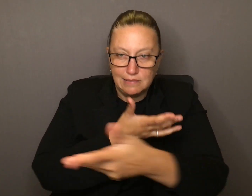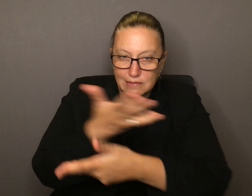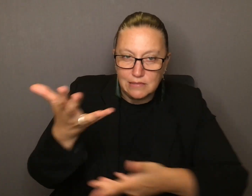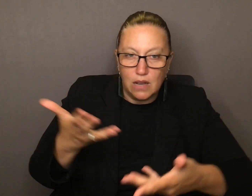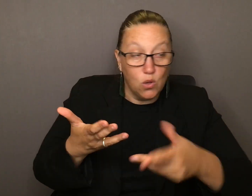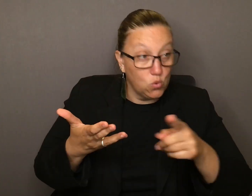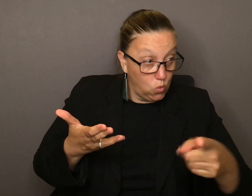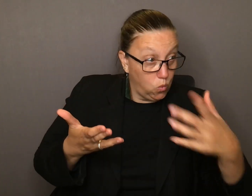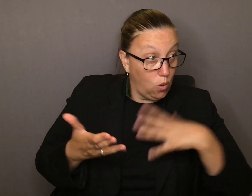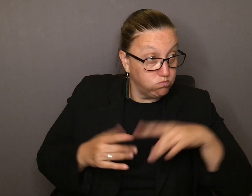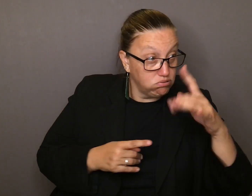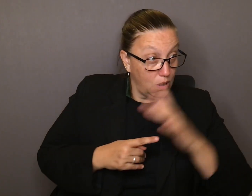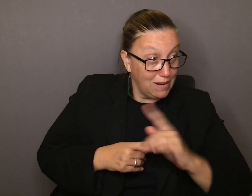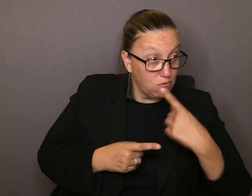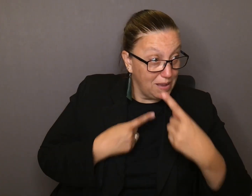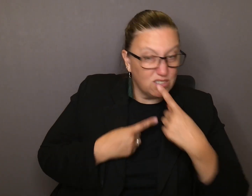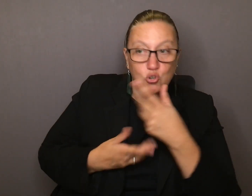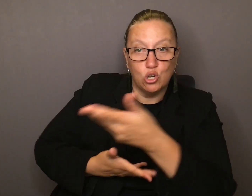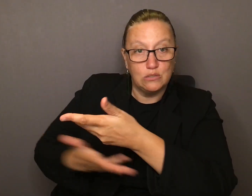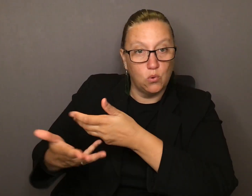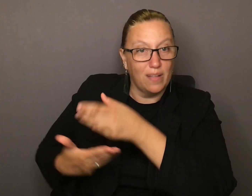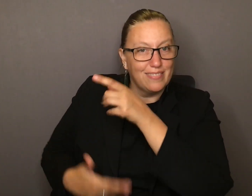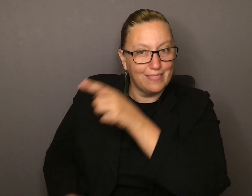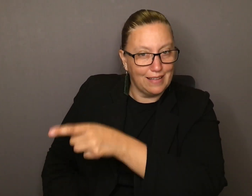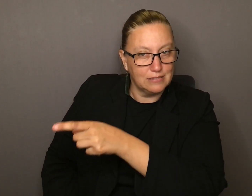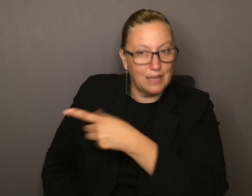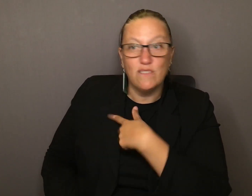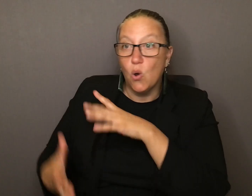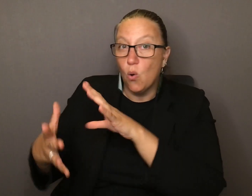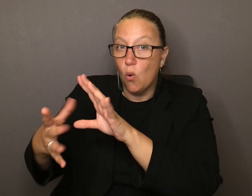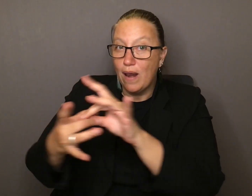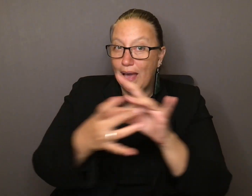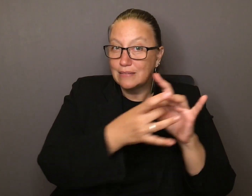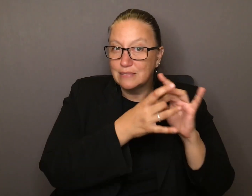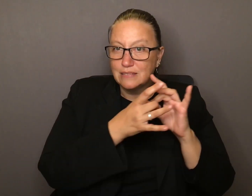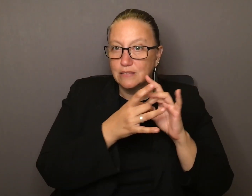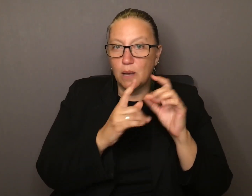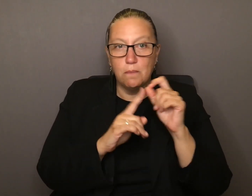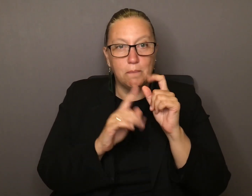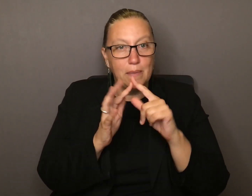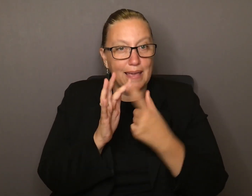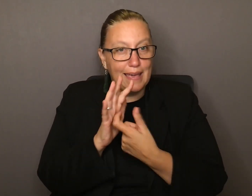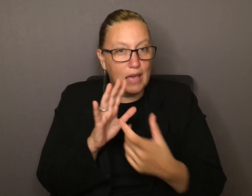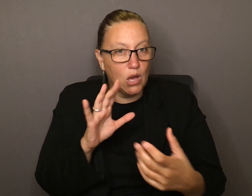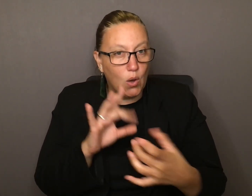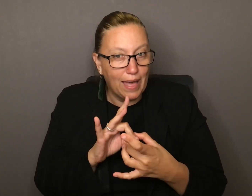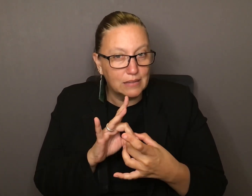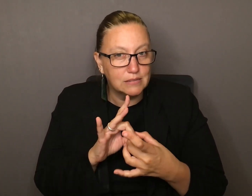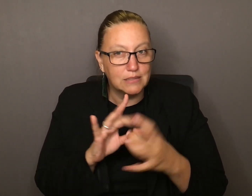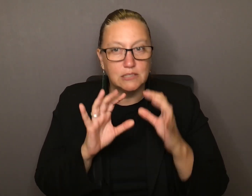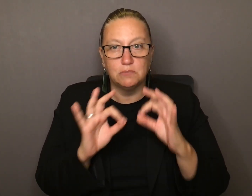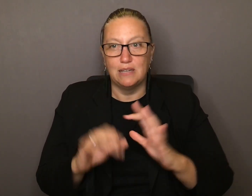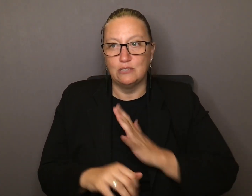support local branches across Australia. We have peer connect groups. We have special interest groups, both locally and